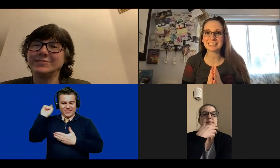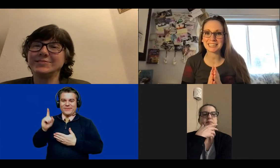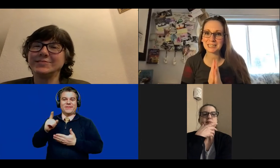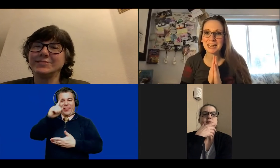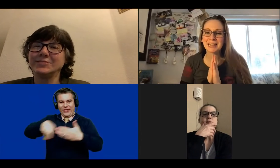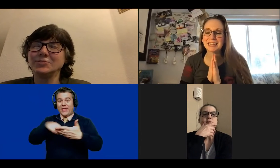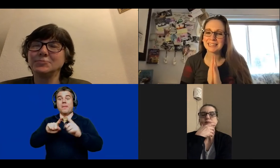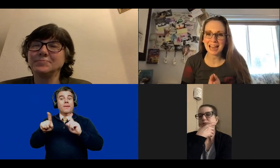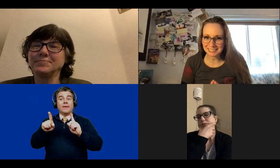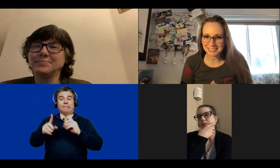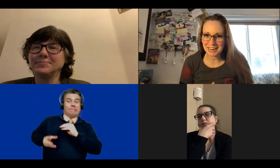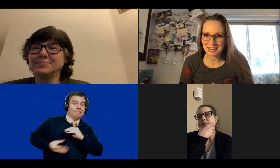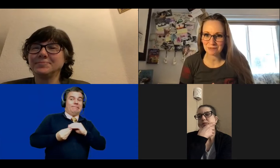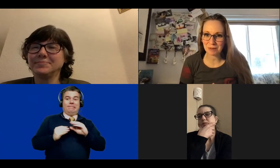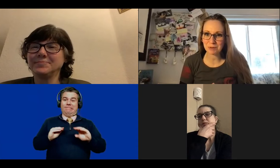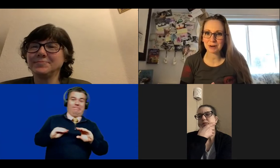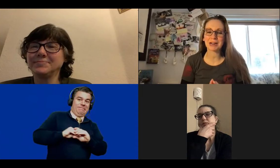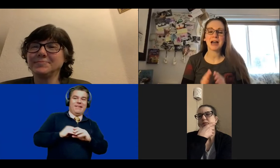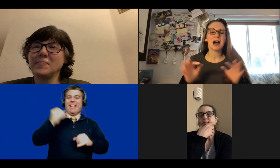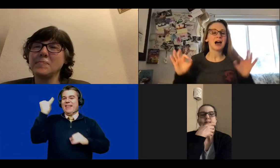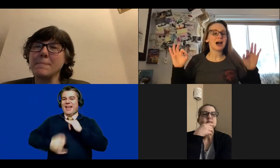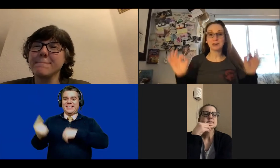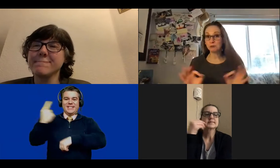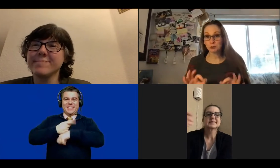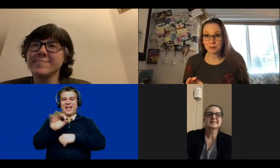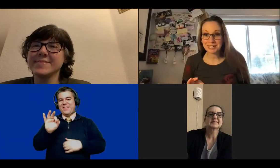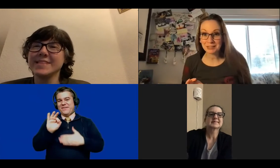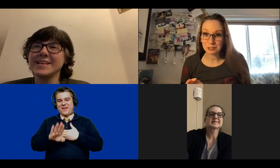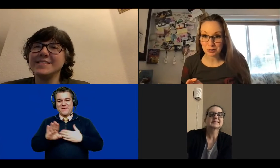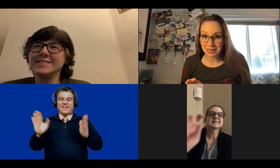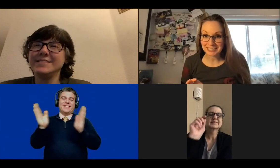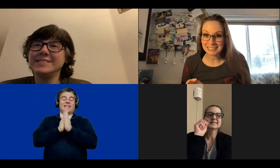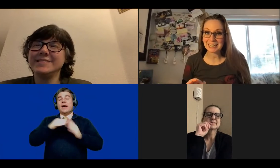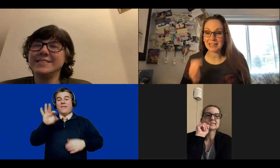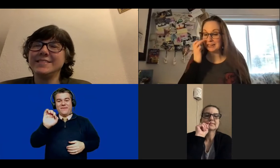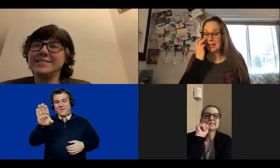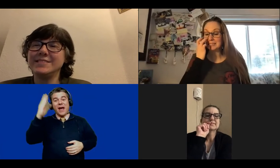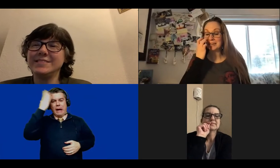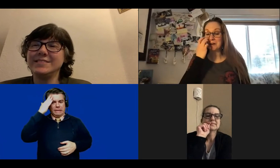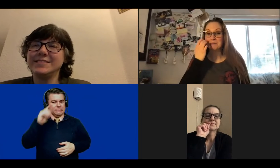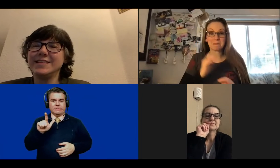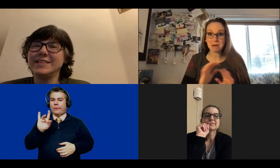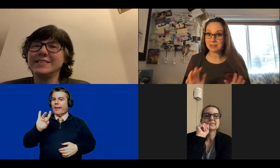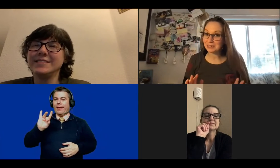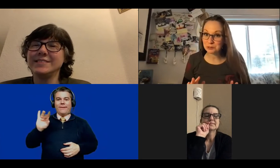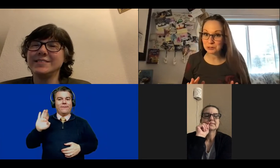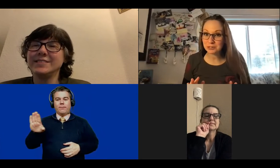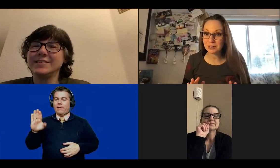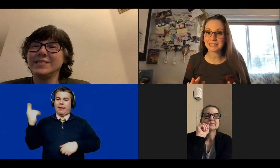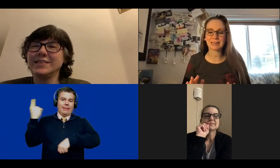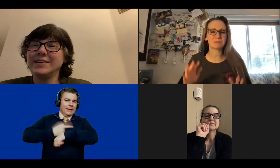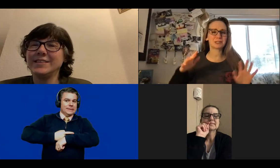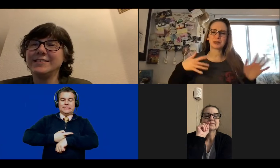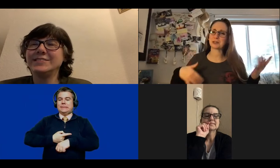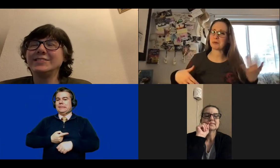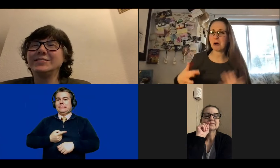fit this in the last day in February. I know the 28th is crazy and the last day of the month is usually